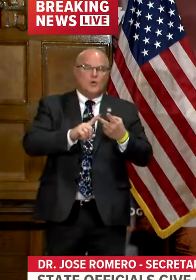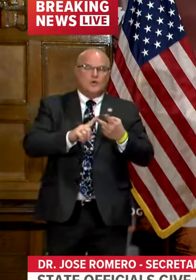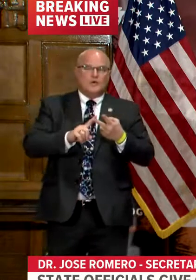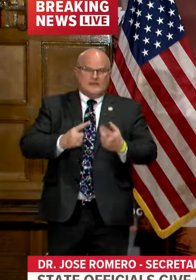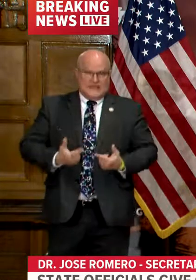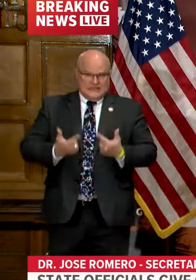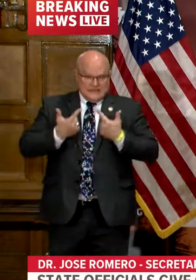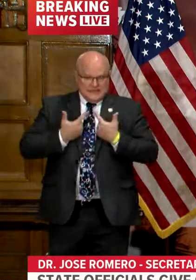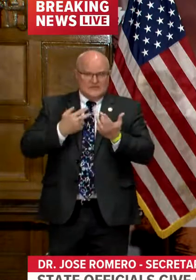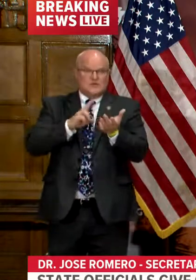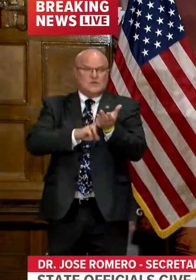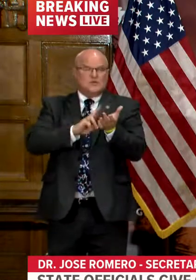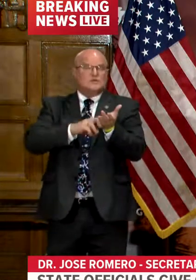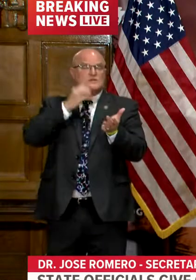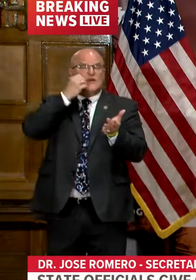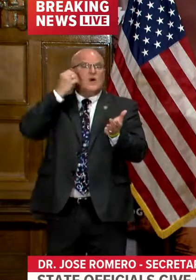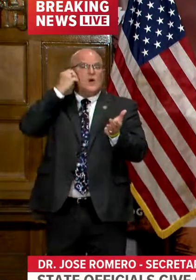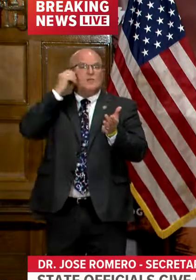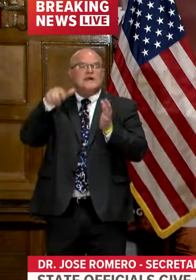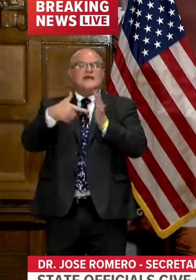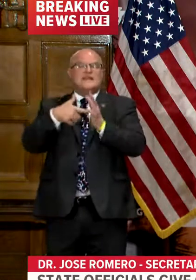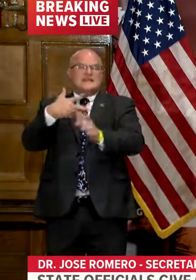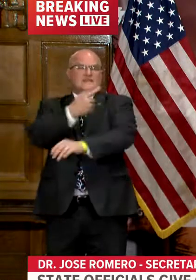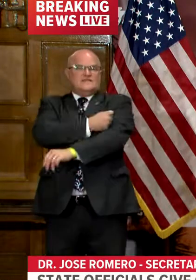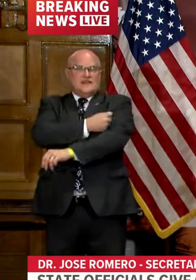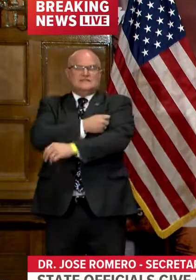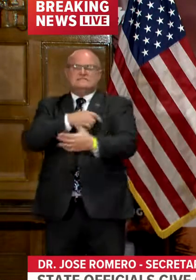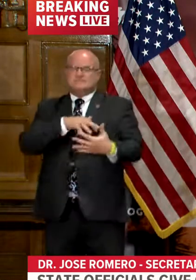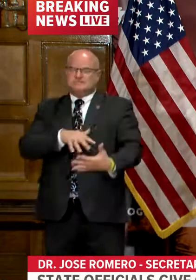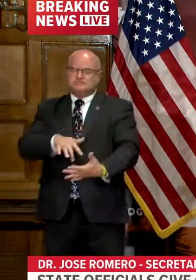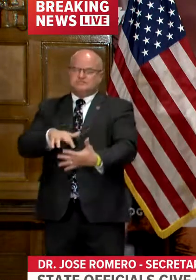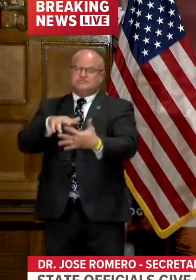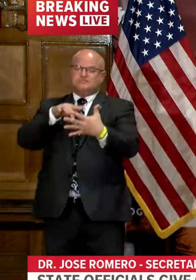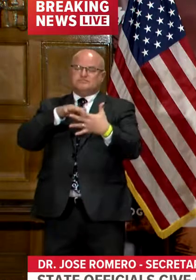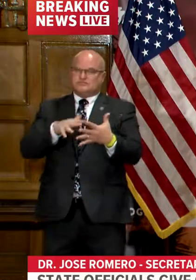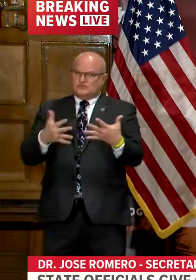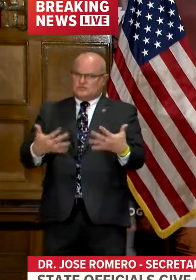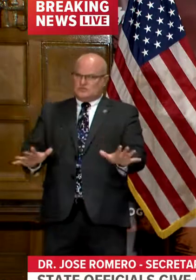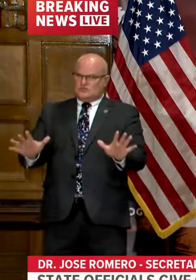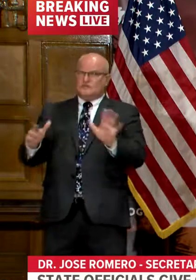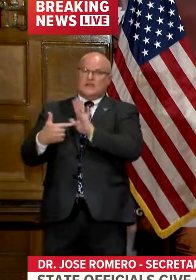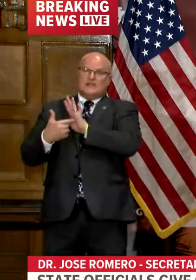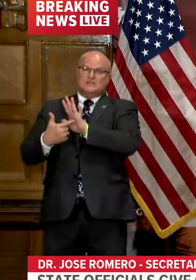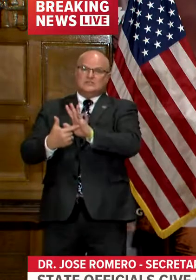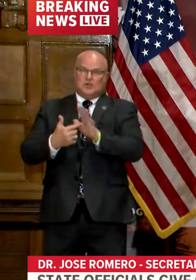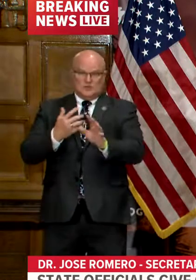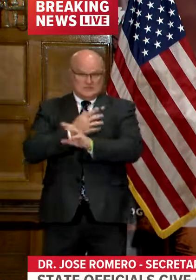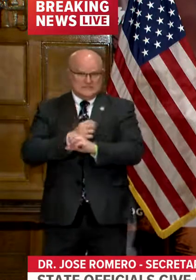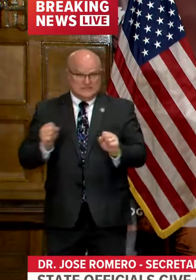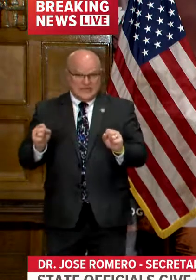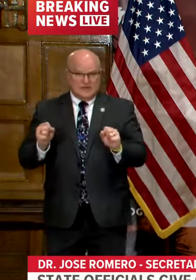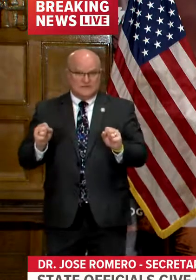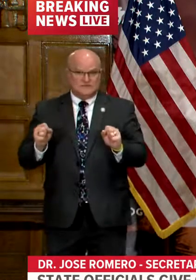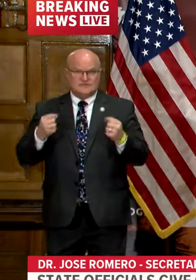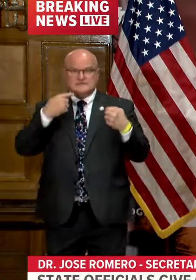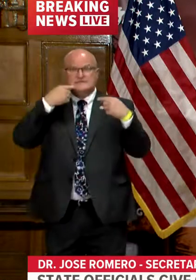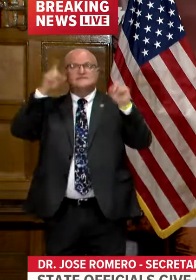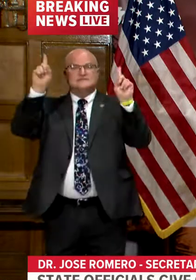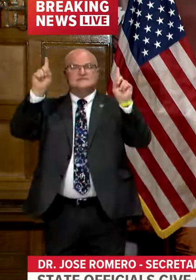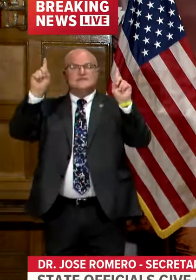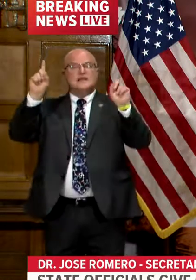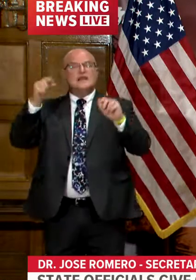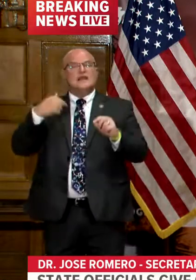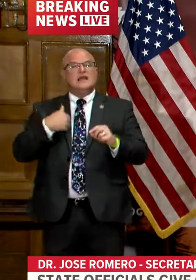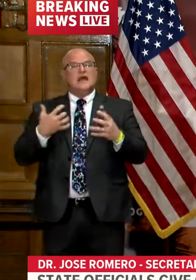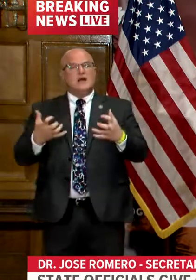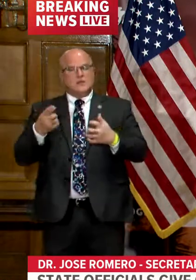care facility. These vaccines have been studied well. They have been shown to be safe and efficacious. And